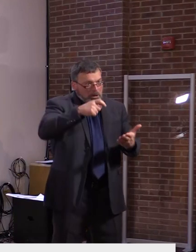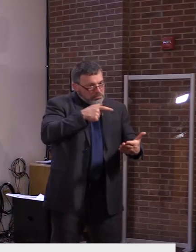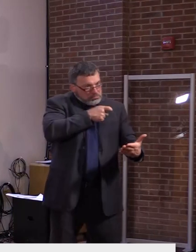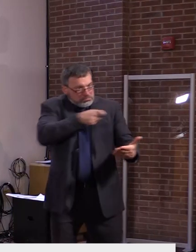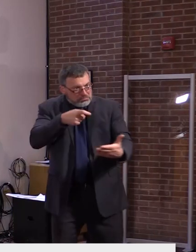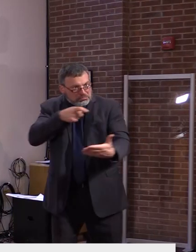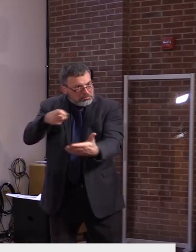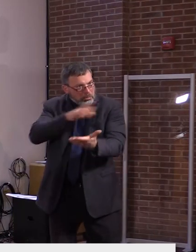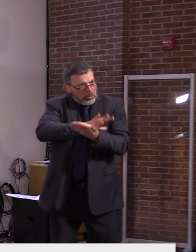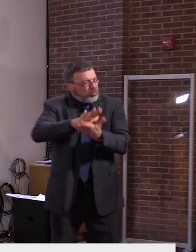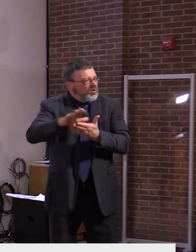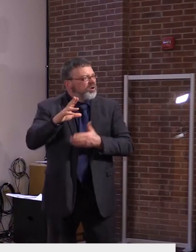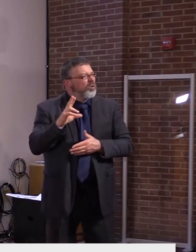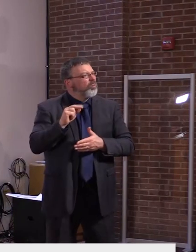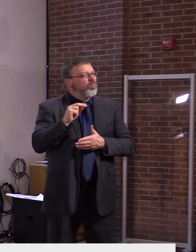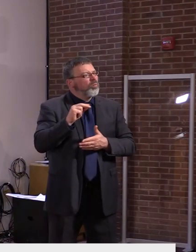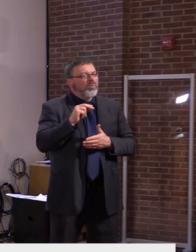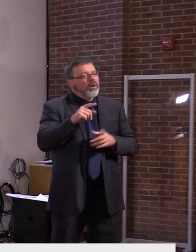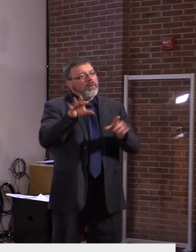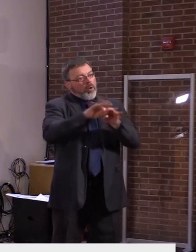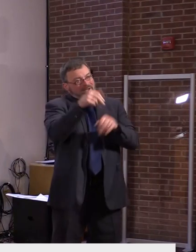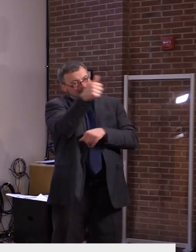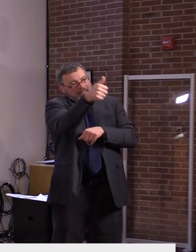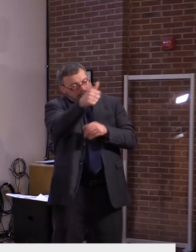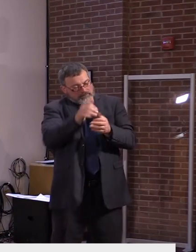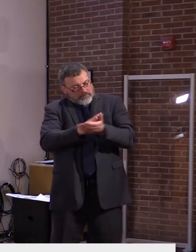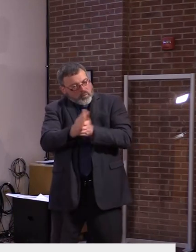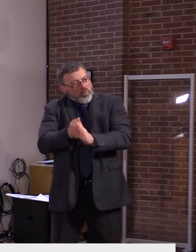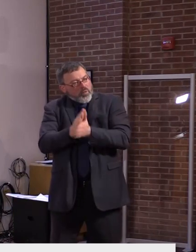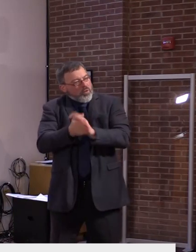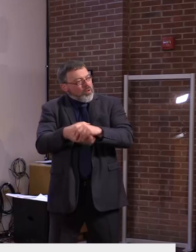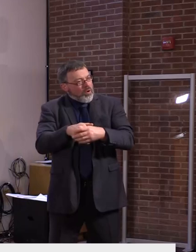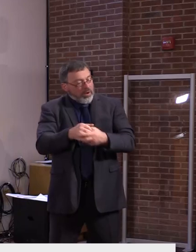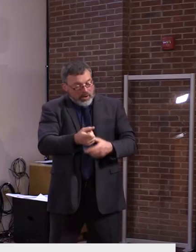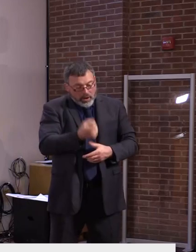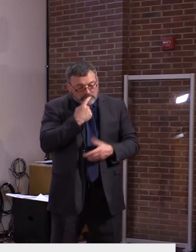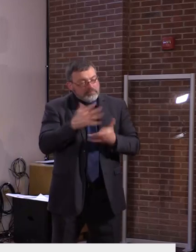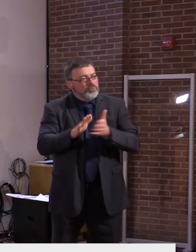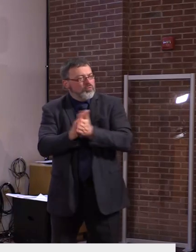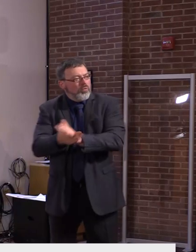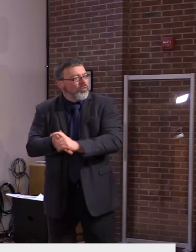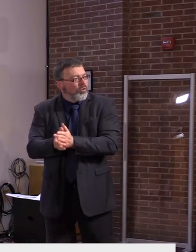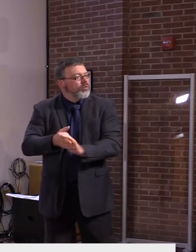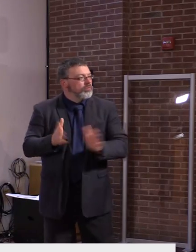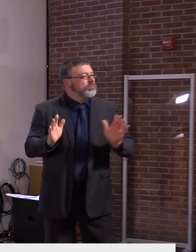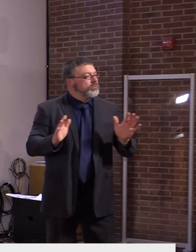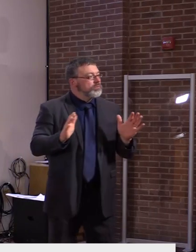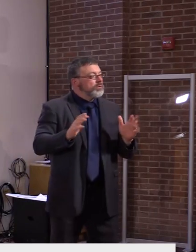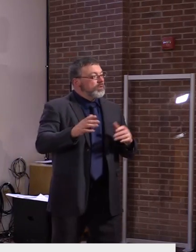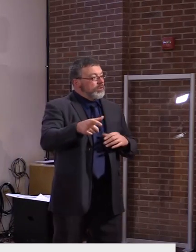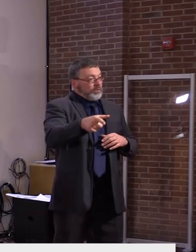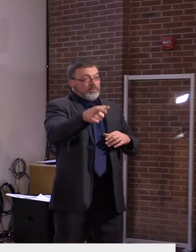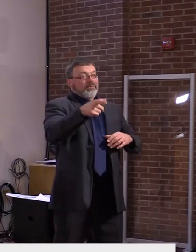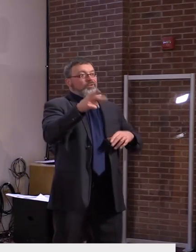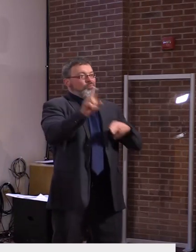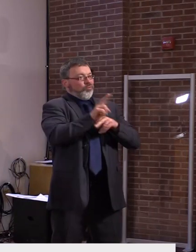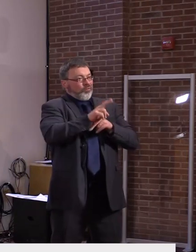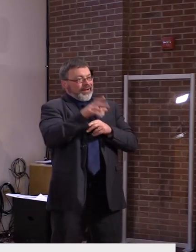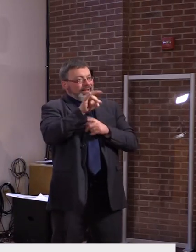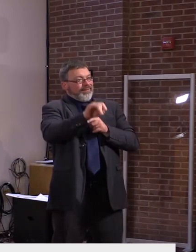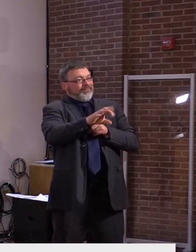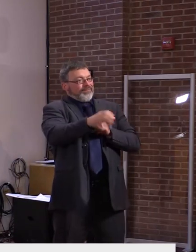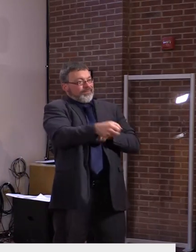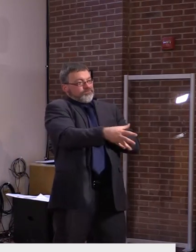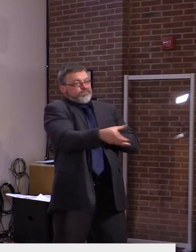treats. And of course, make sure you have flashlights and can be easily seen in the dark, and have a